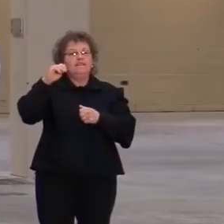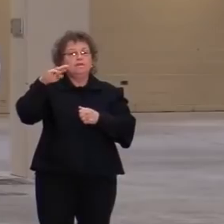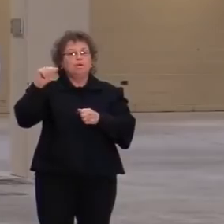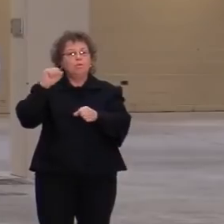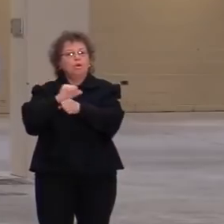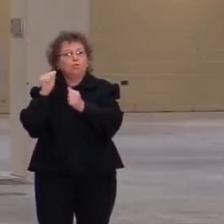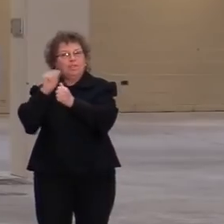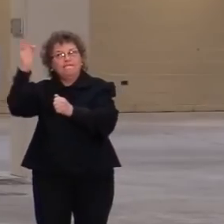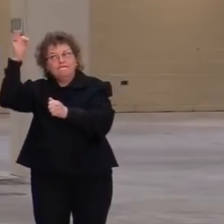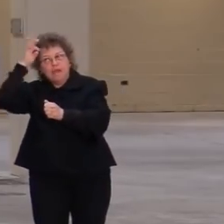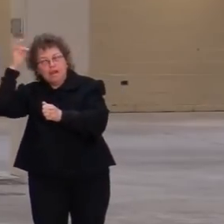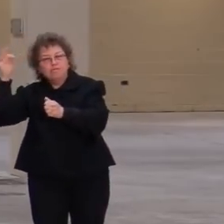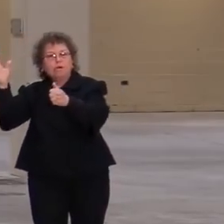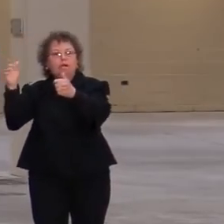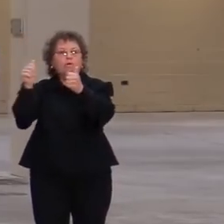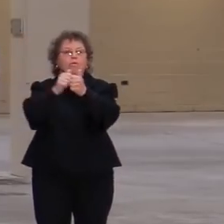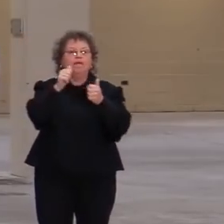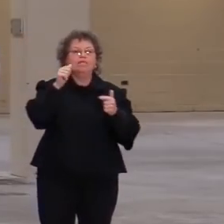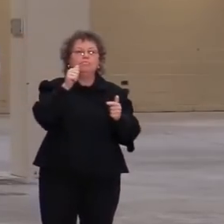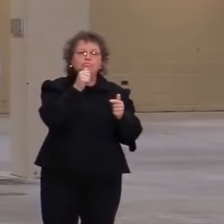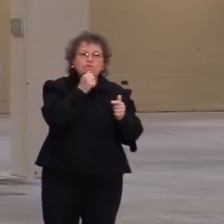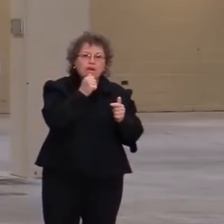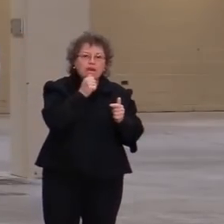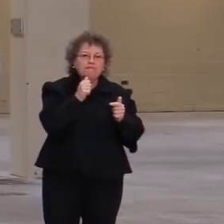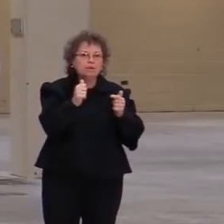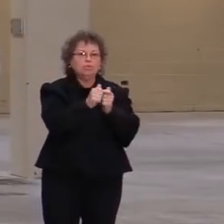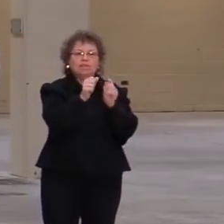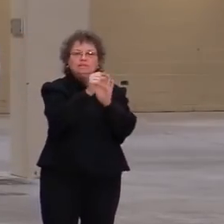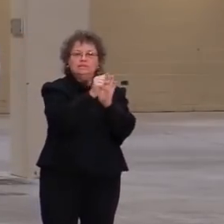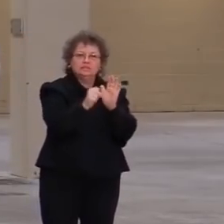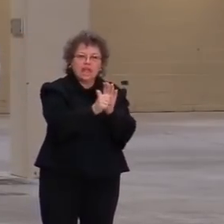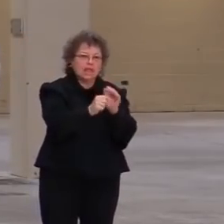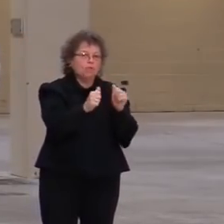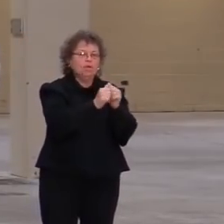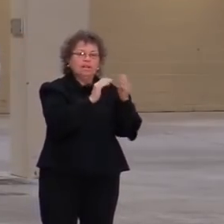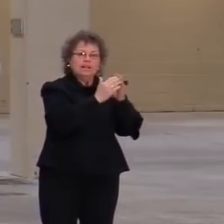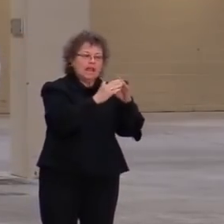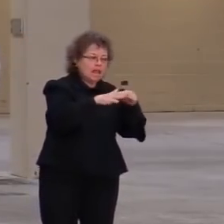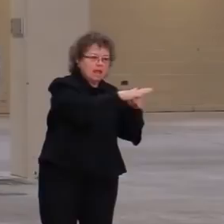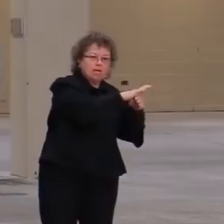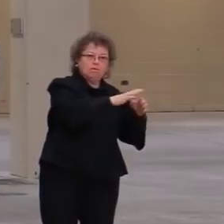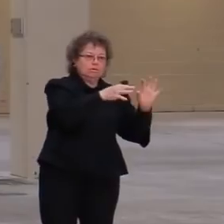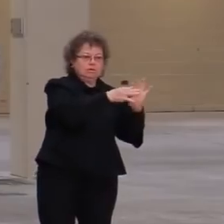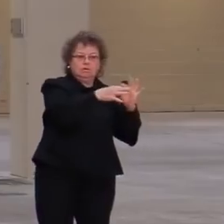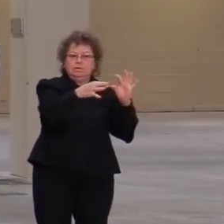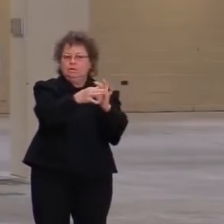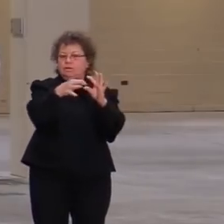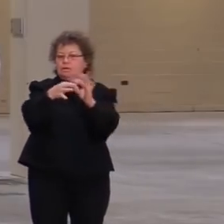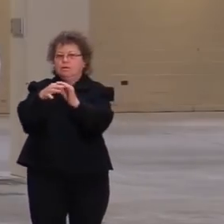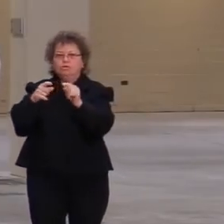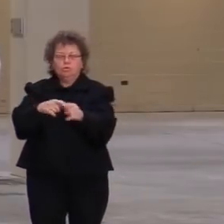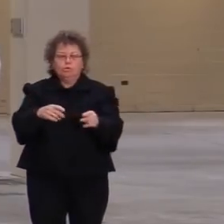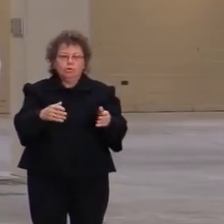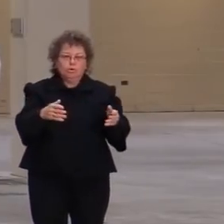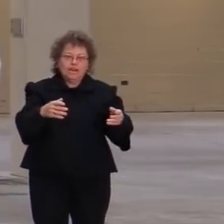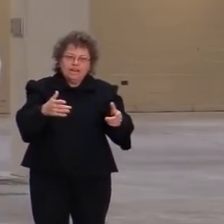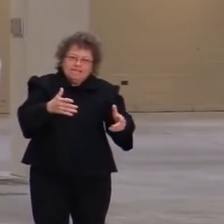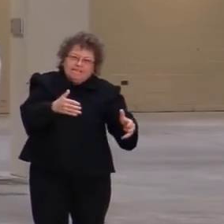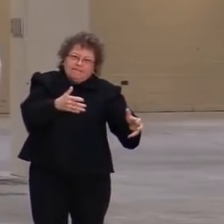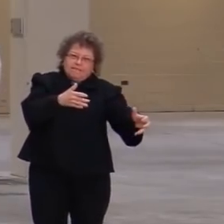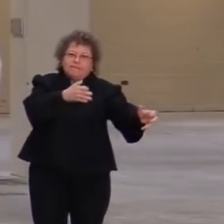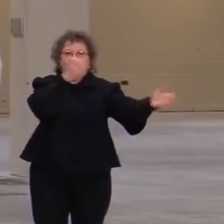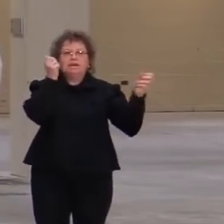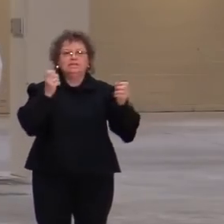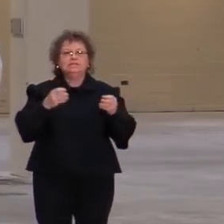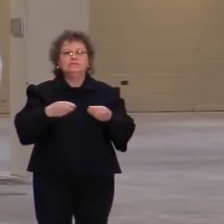private sector partners, and state and local authorities to accelerate COVID-19 vaccinations to